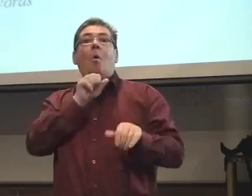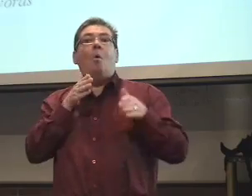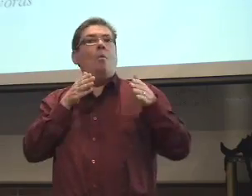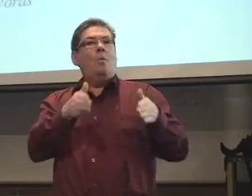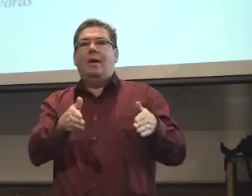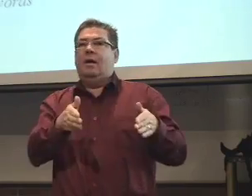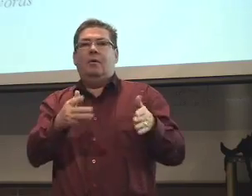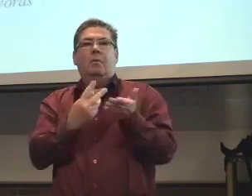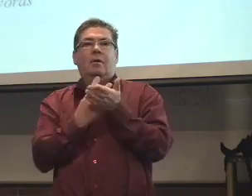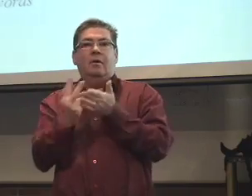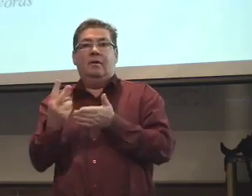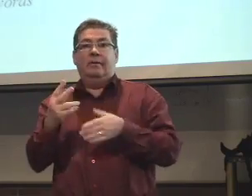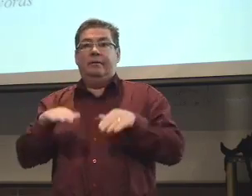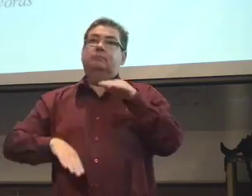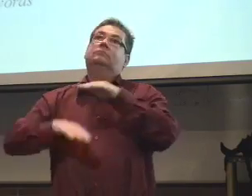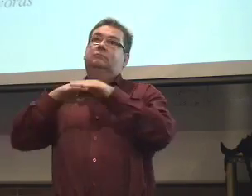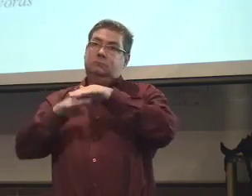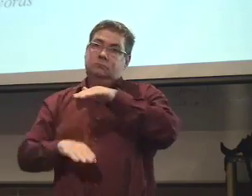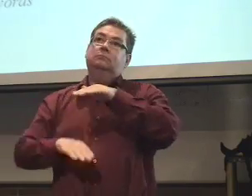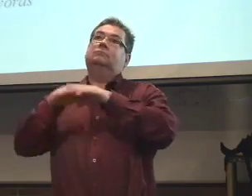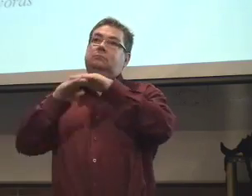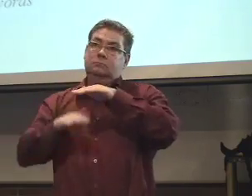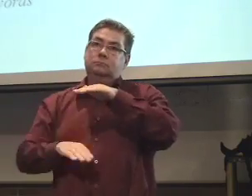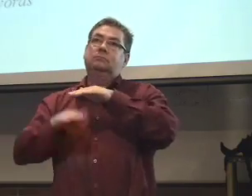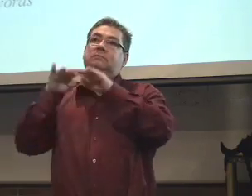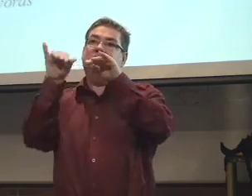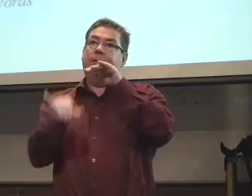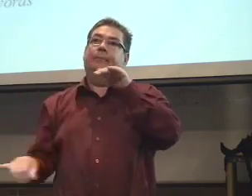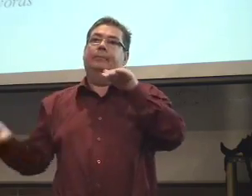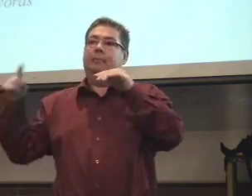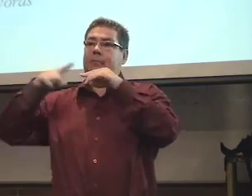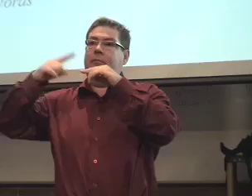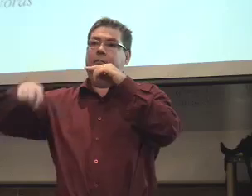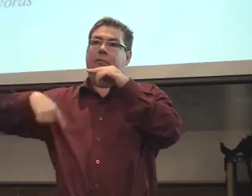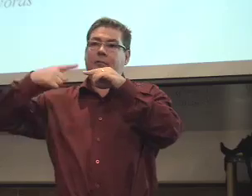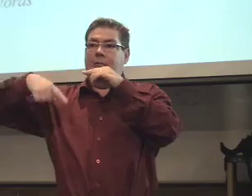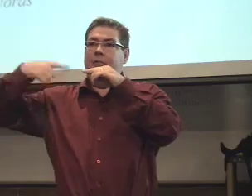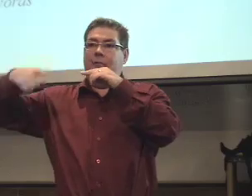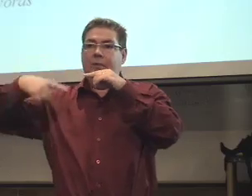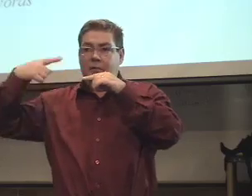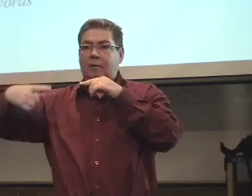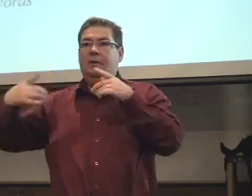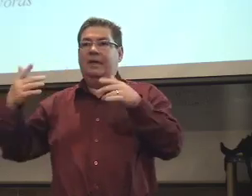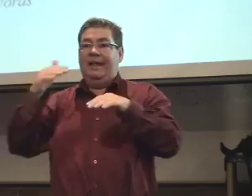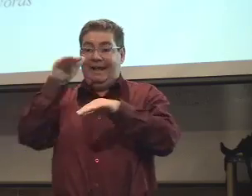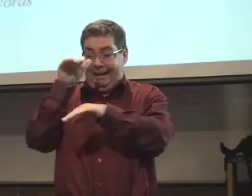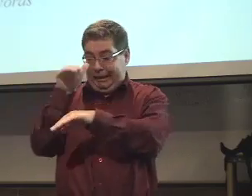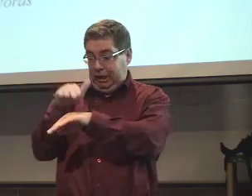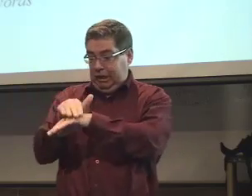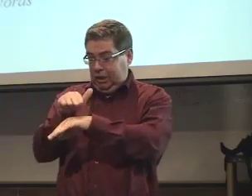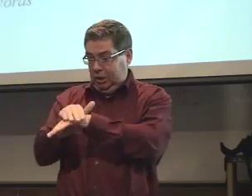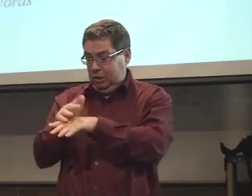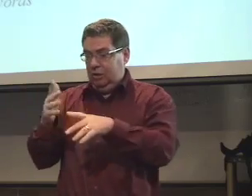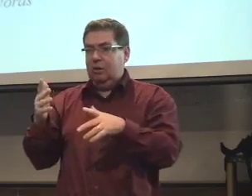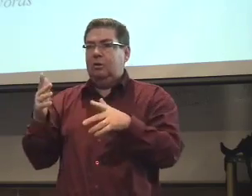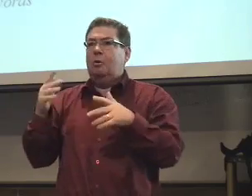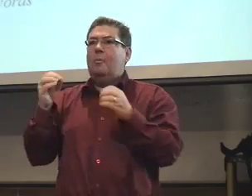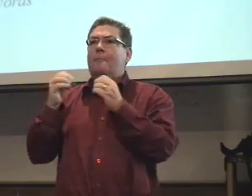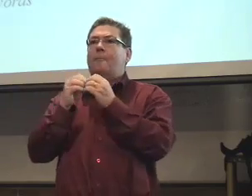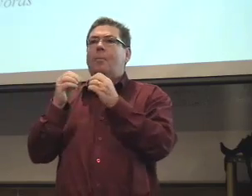get to 3rd, 4th grade, just keep cycling and cycling with it, because we keep trying to find ways to make English more Englishy for